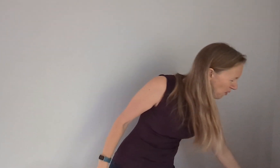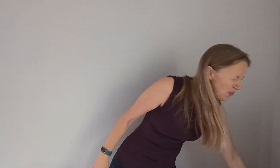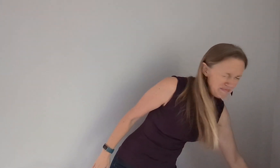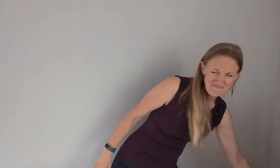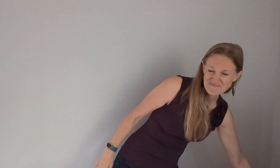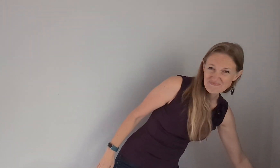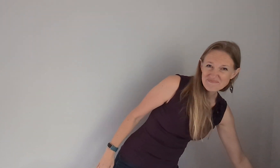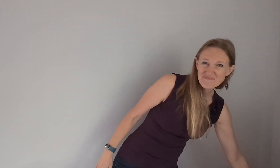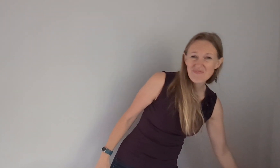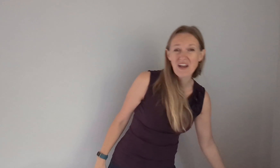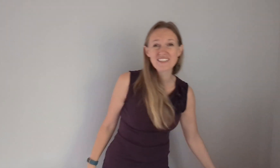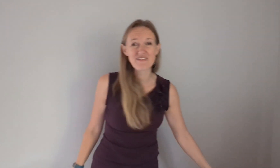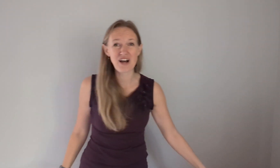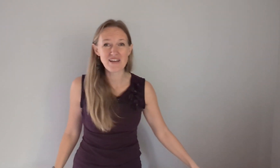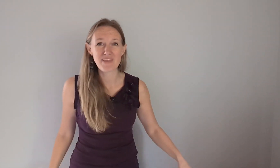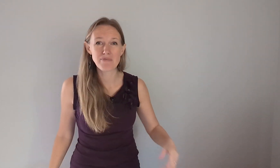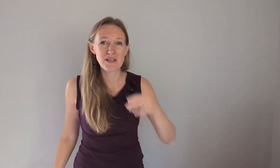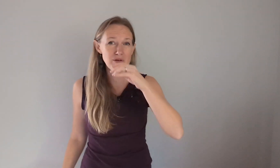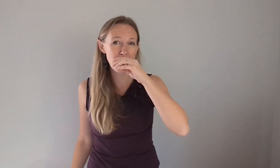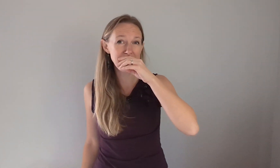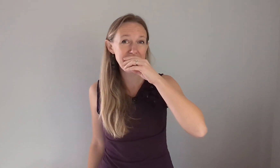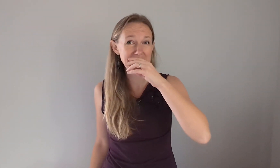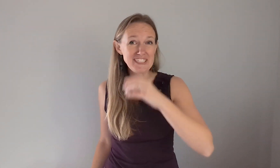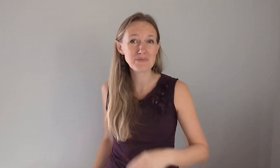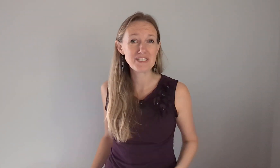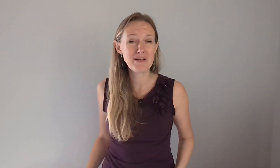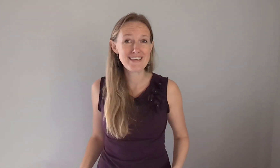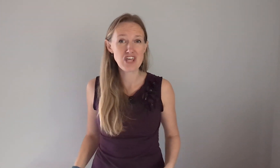Oh, guys, I forgot I put lemon water in that and I just brushed my teeth.